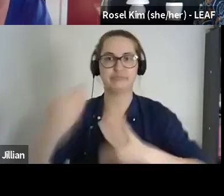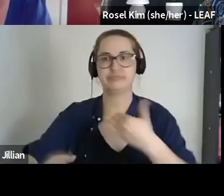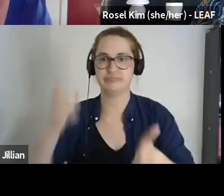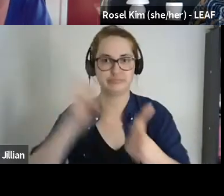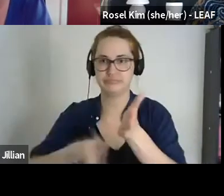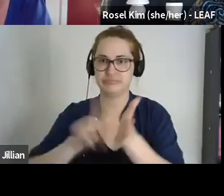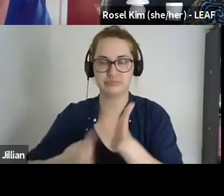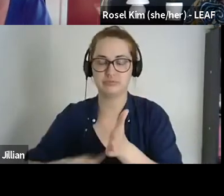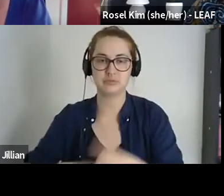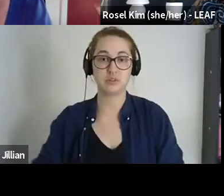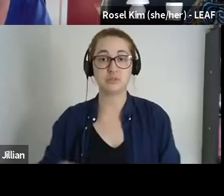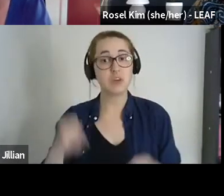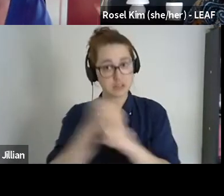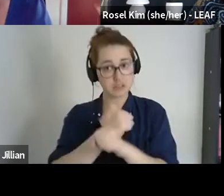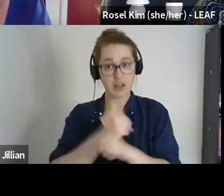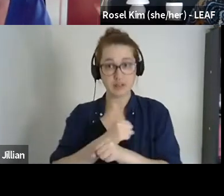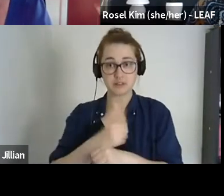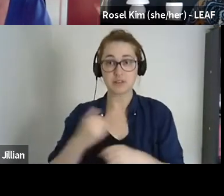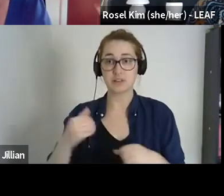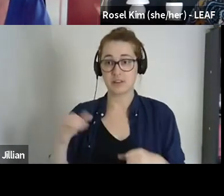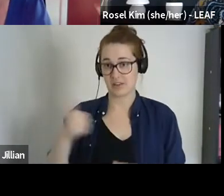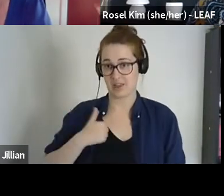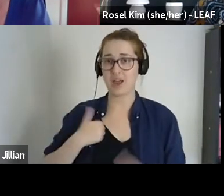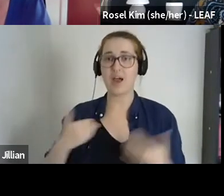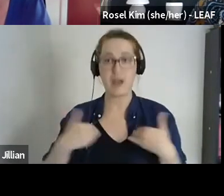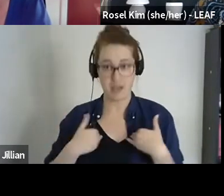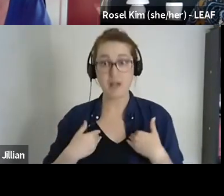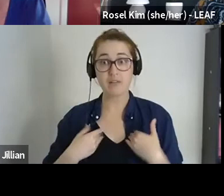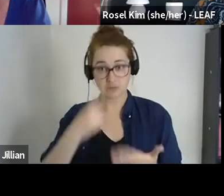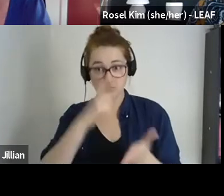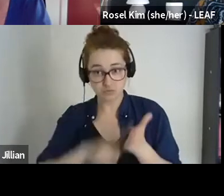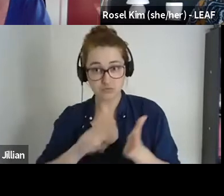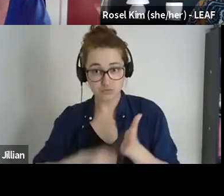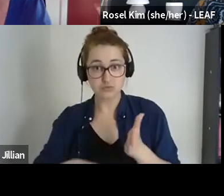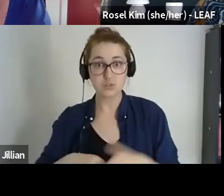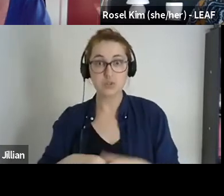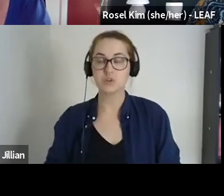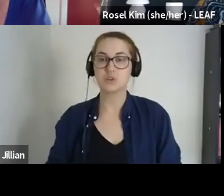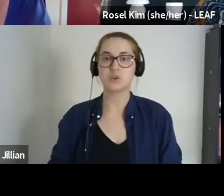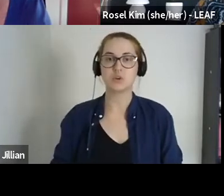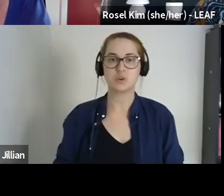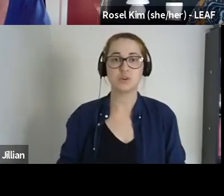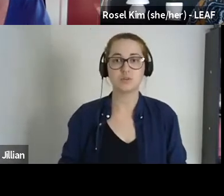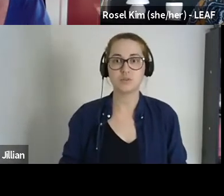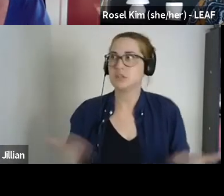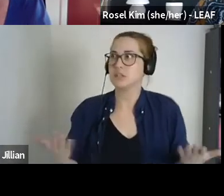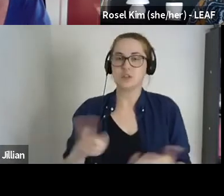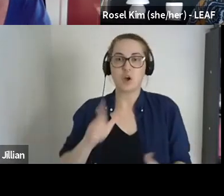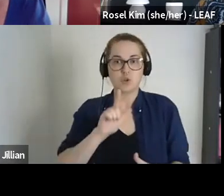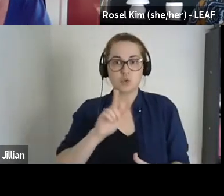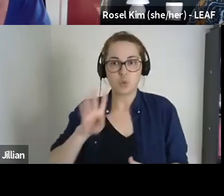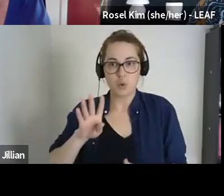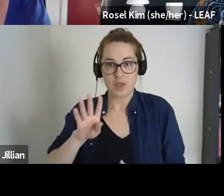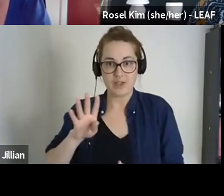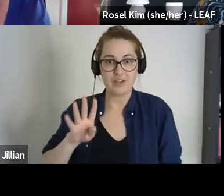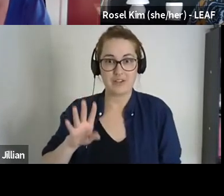Statistics Canada's got good research. The kind of things that we have now in terms of both qualitative and quantitative, I mean, 24% of women in Canada live with a disability,